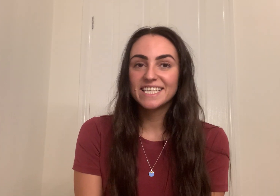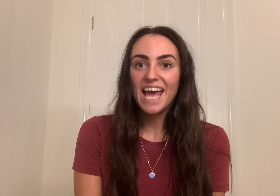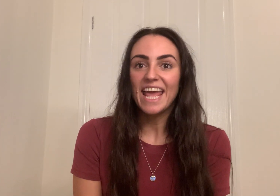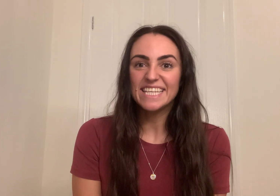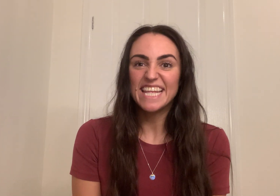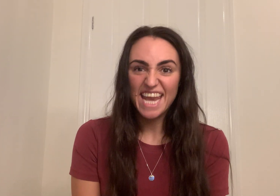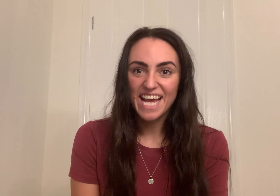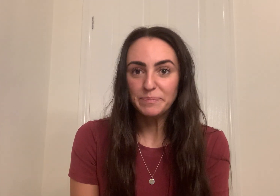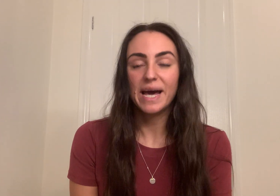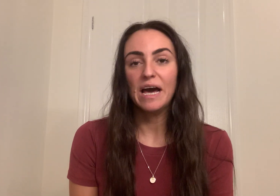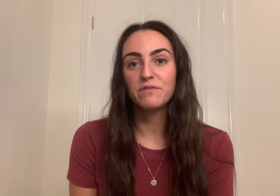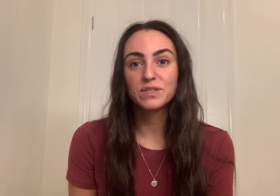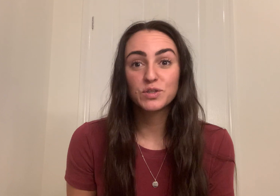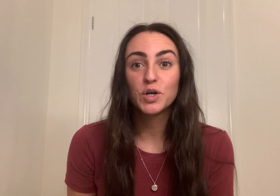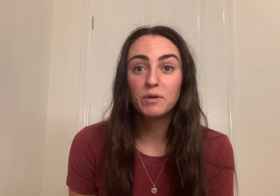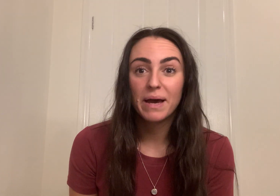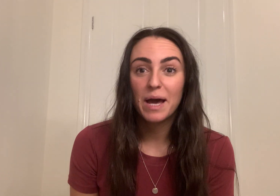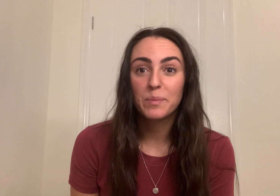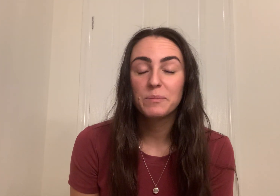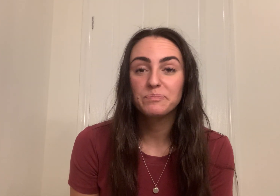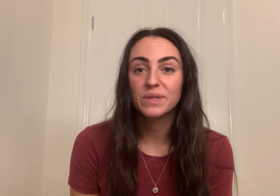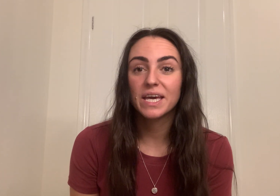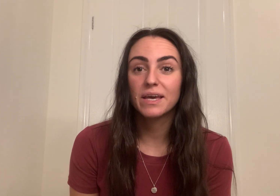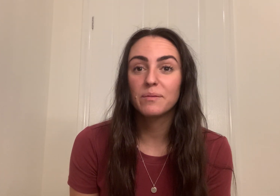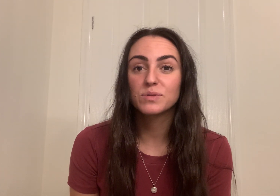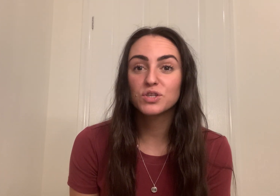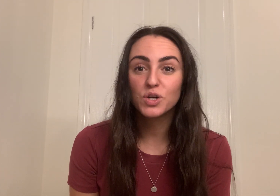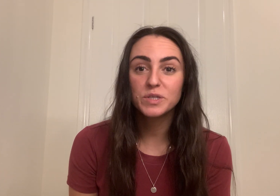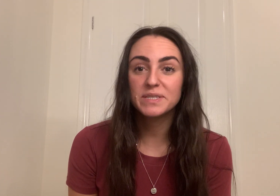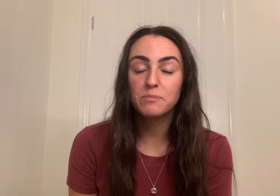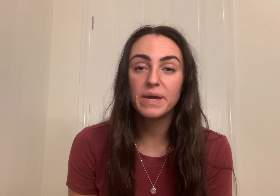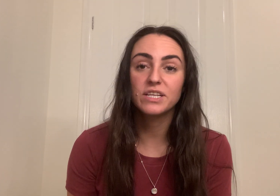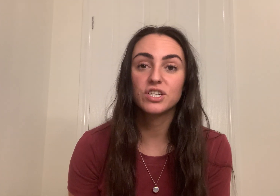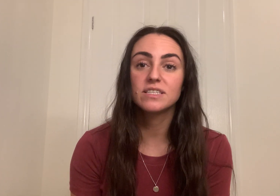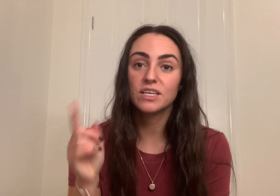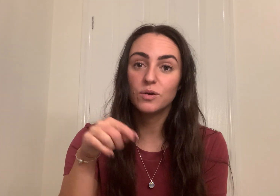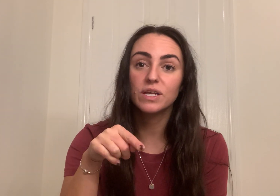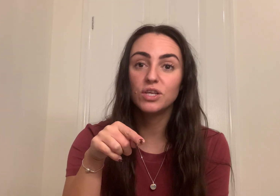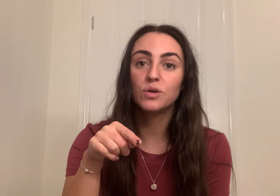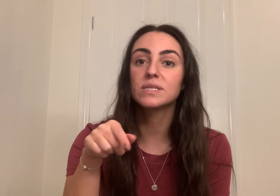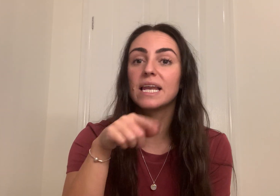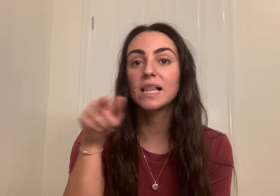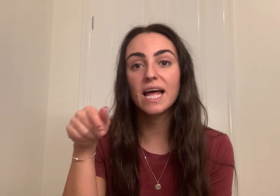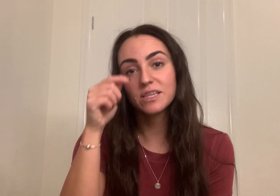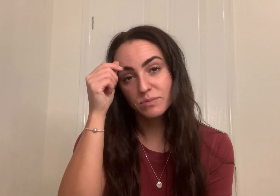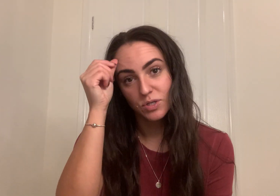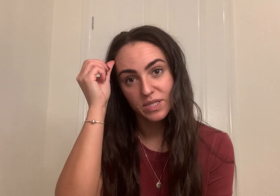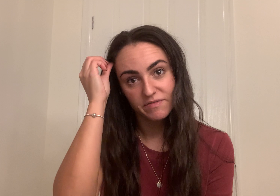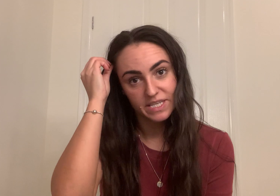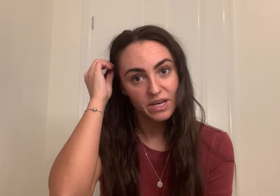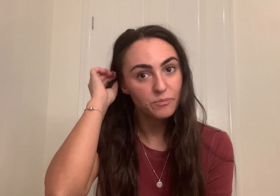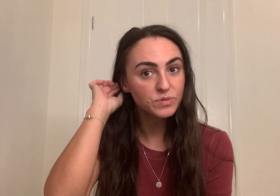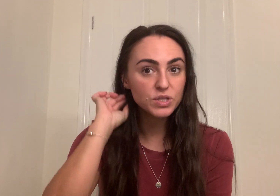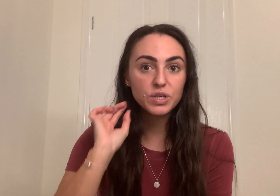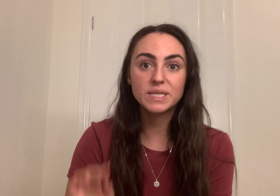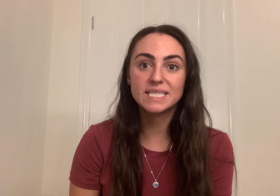today is the next part of the story map. So there's going to be some pictures that you can use, and I'll add them to this video so that you can see them